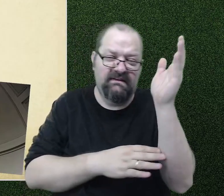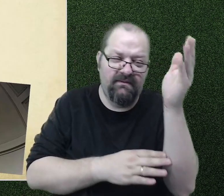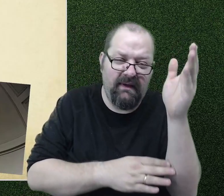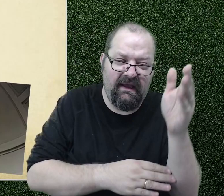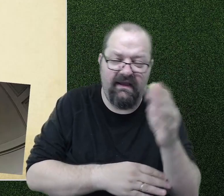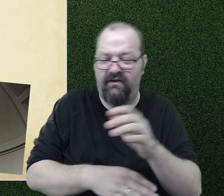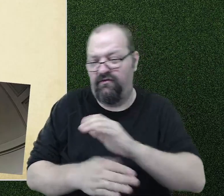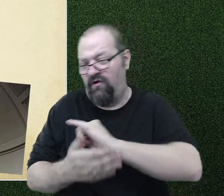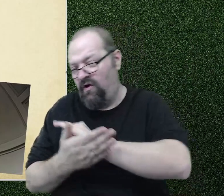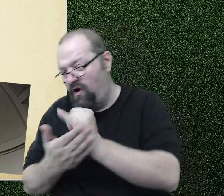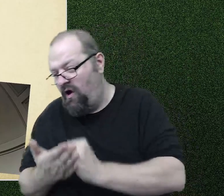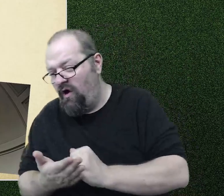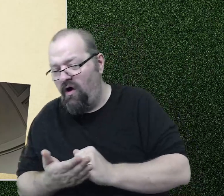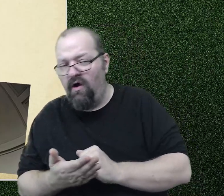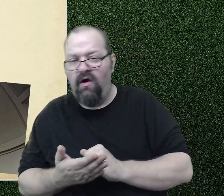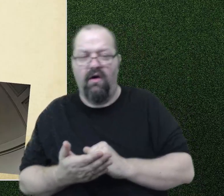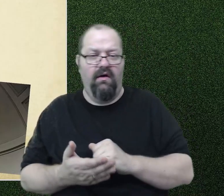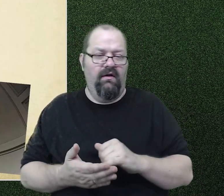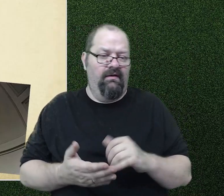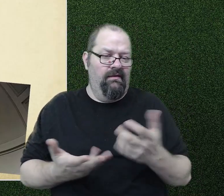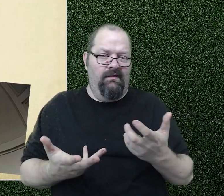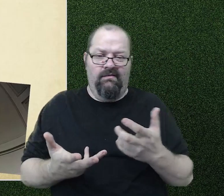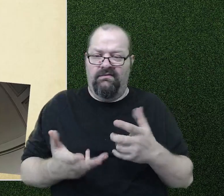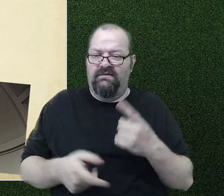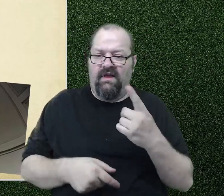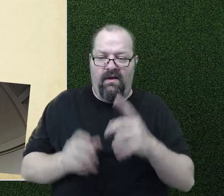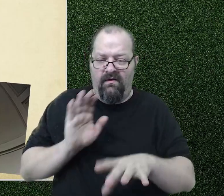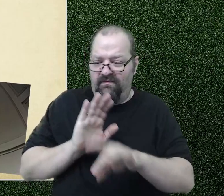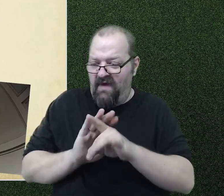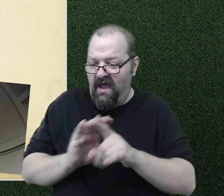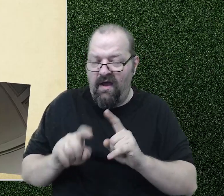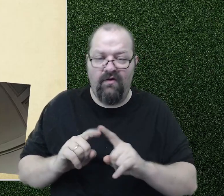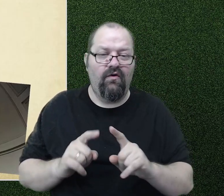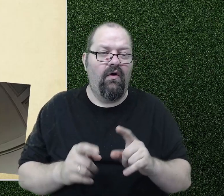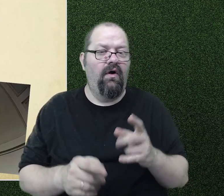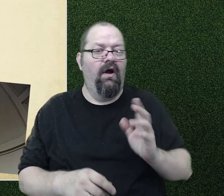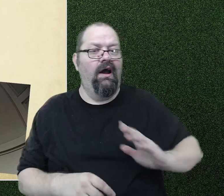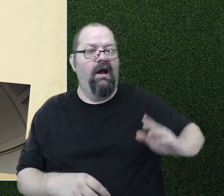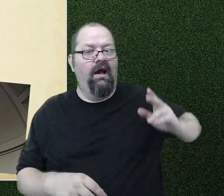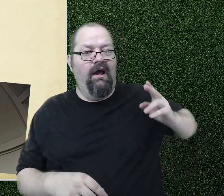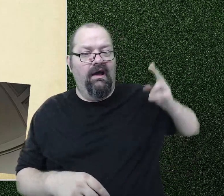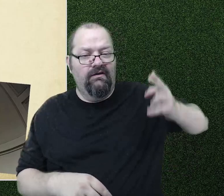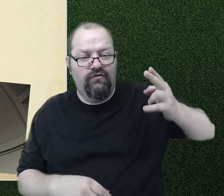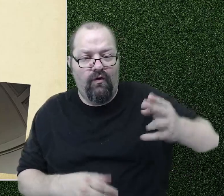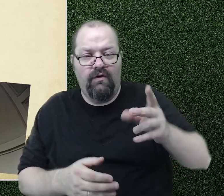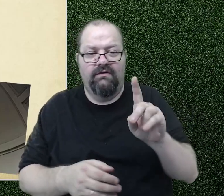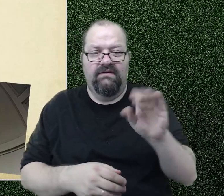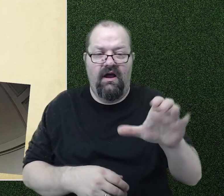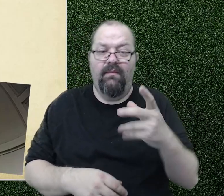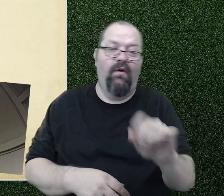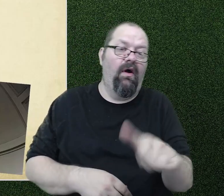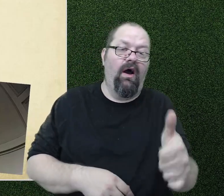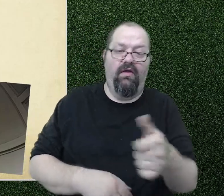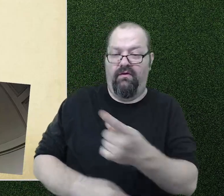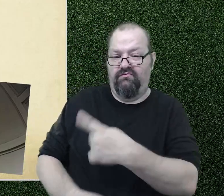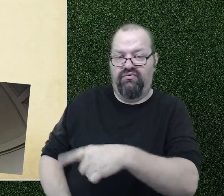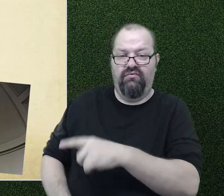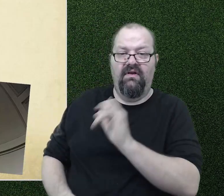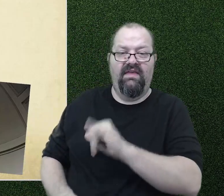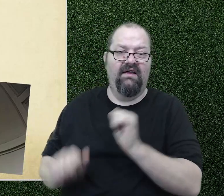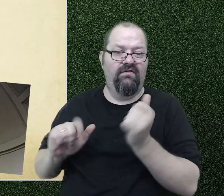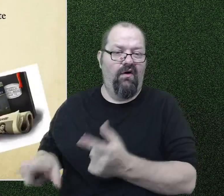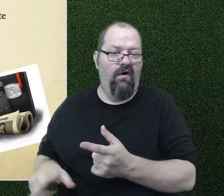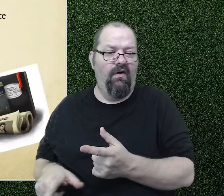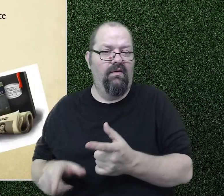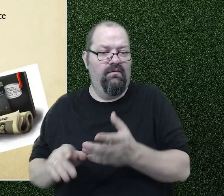art, an archaeological artifact, a historical document, and other objects like these. Those are primary